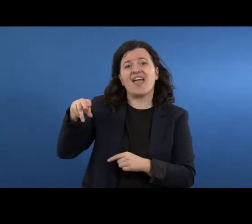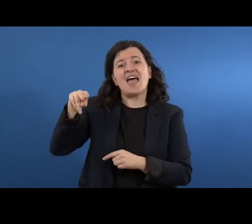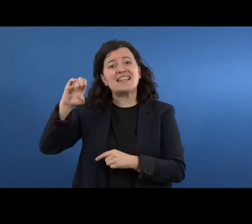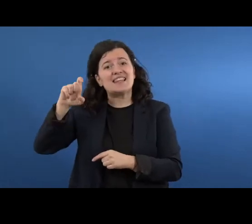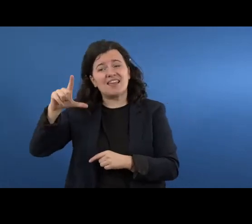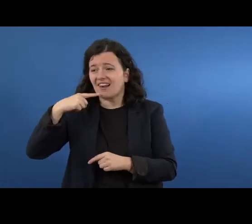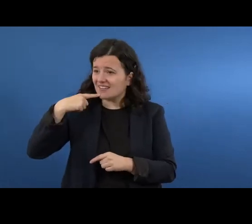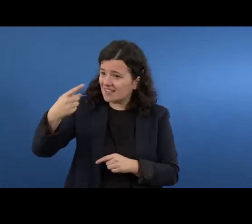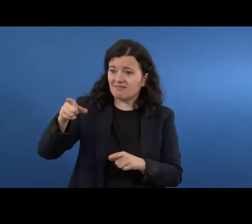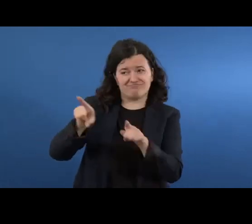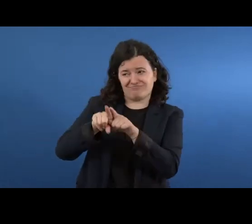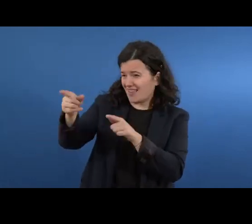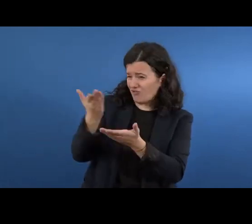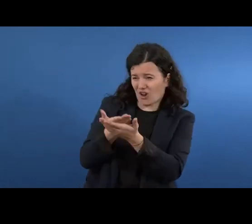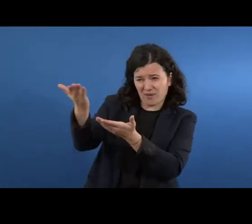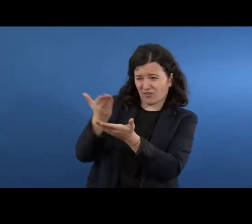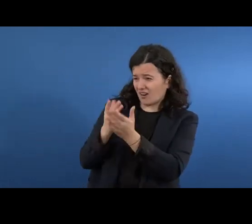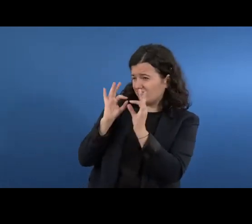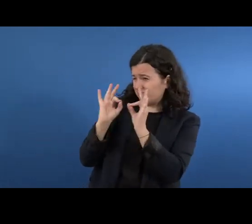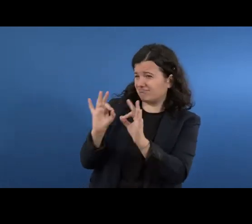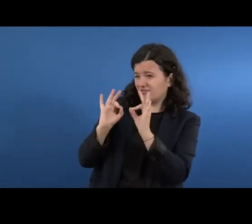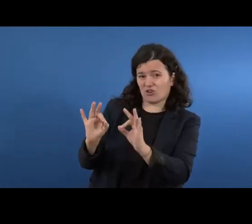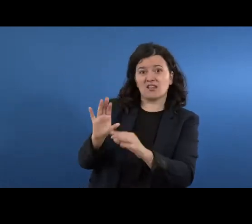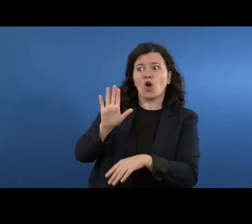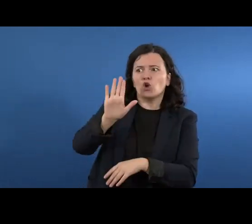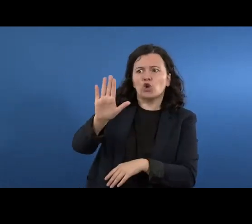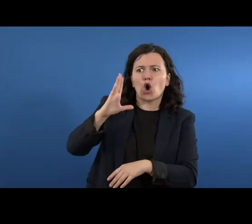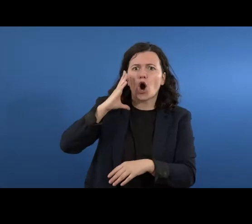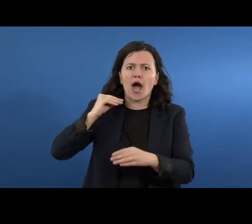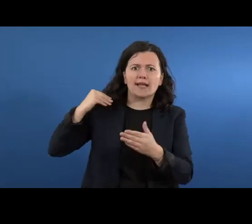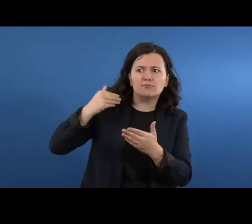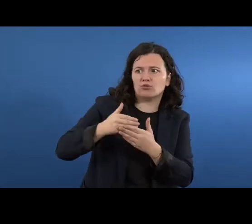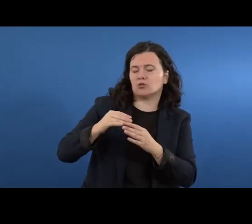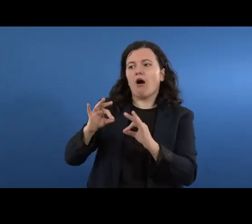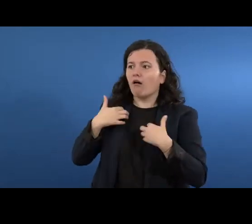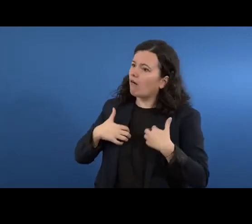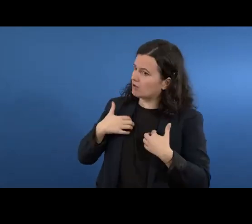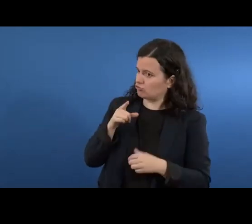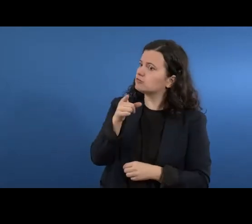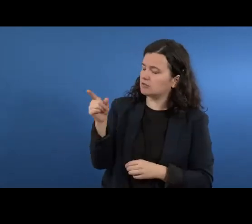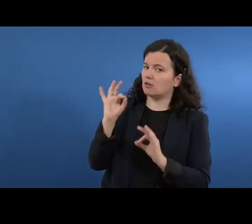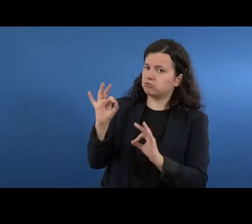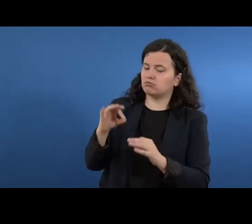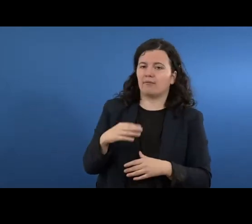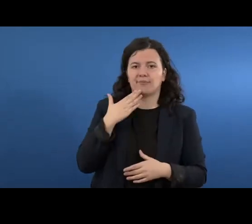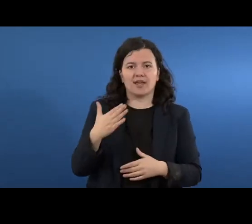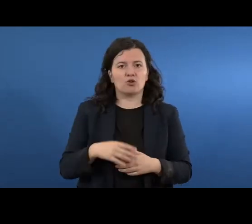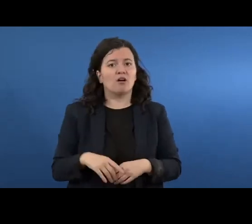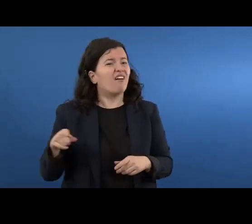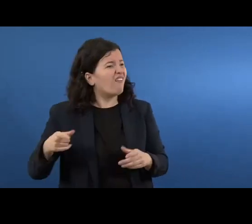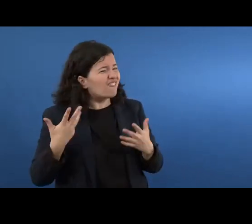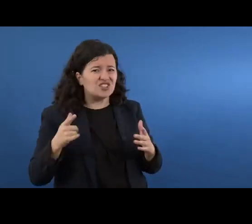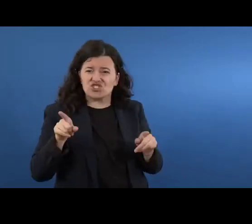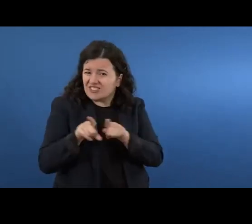respect. And their experience and the experience they are sharing are very interesting. So, how organizations